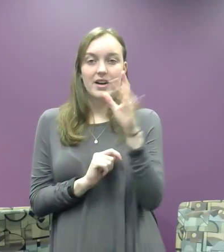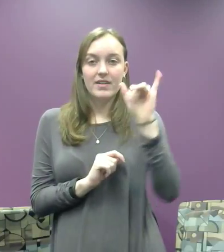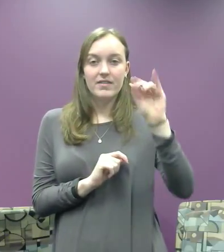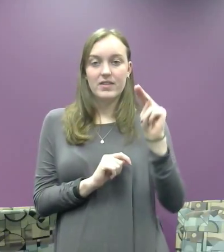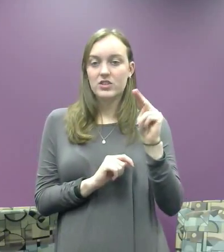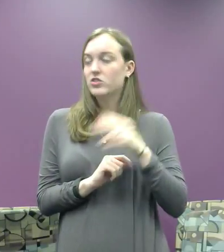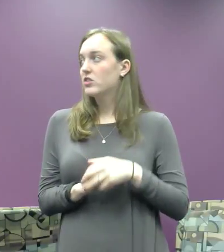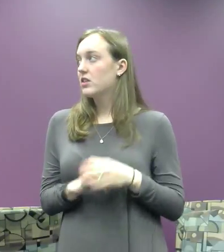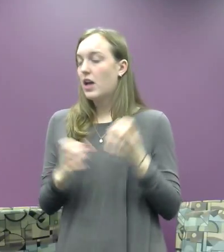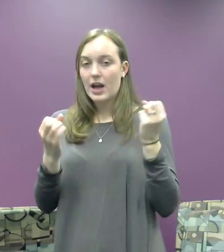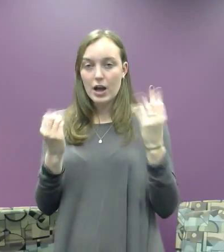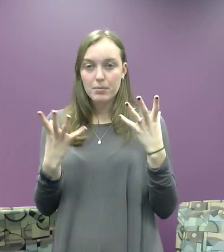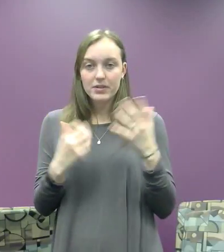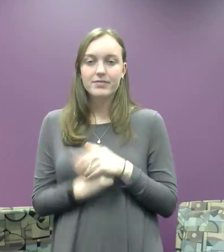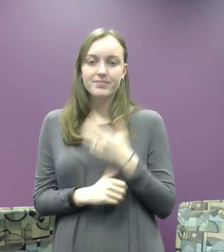5. If